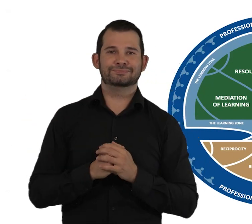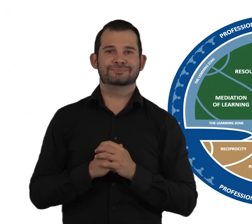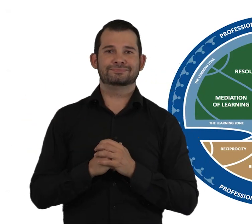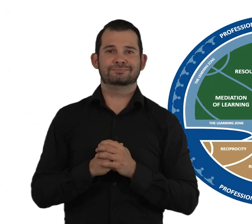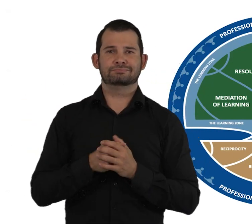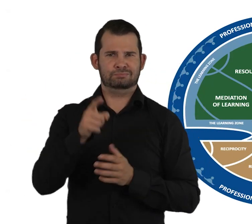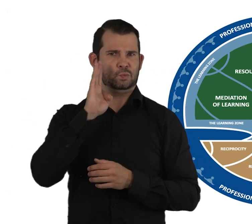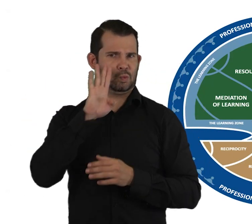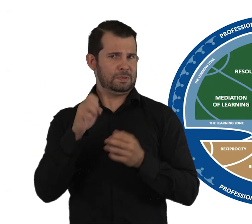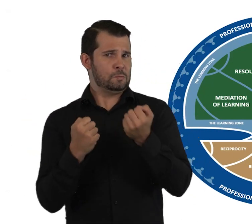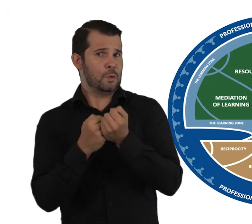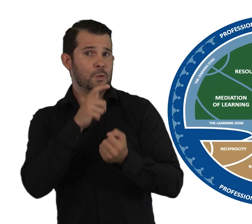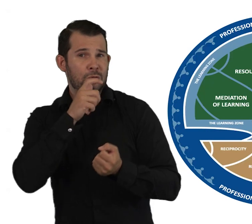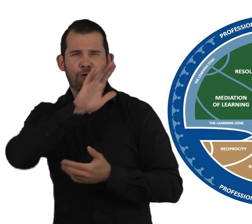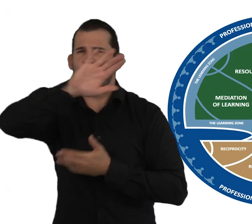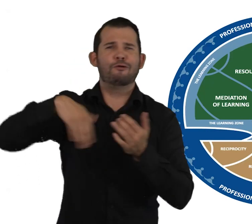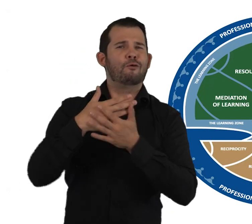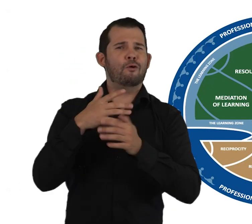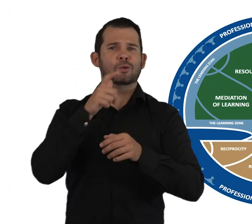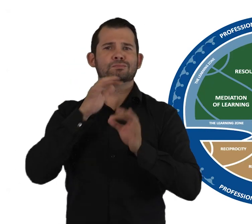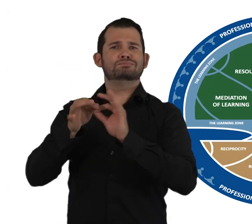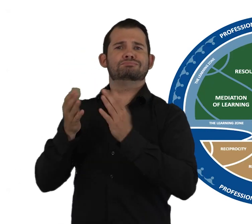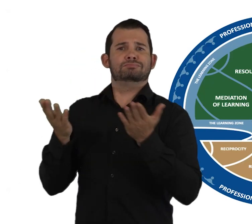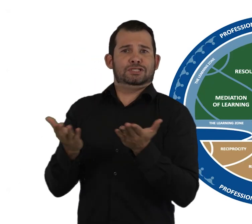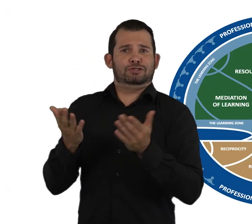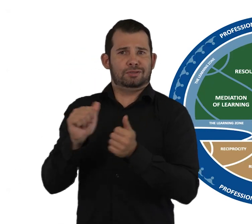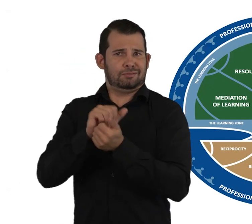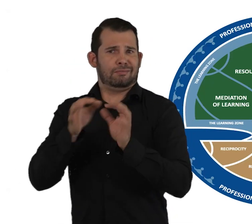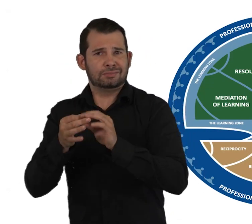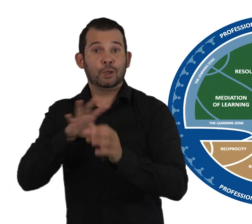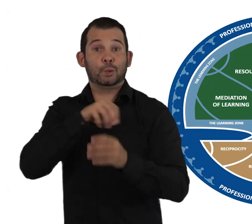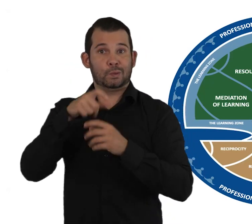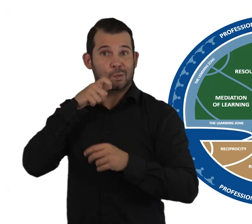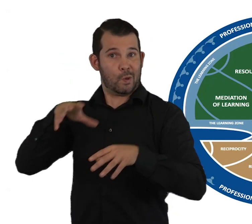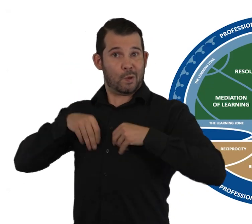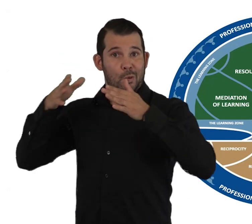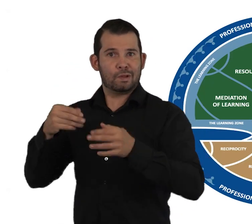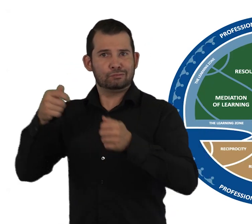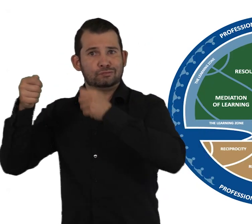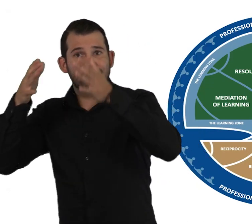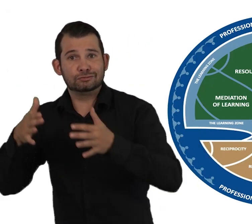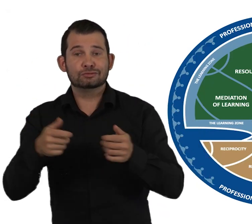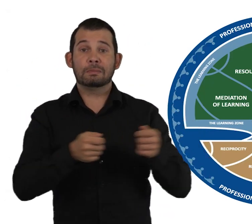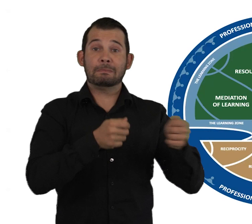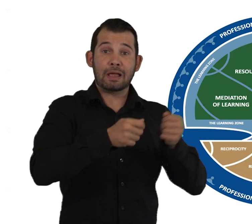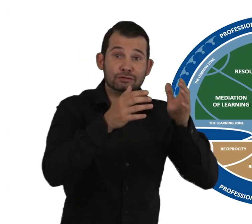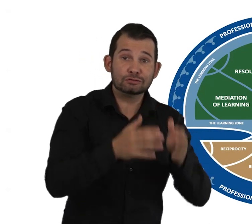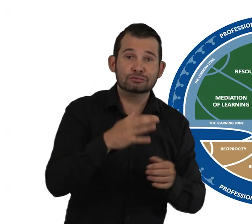You will be supported by all practitioners here, including the owners and directors, managers, and the peer enrichment